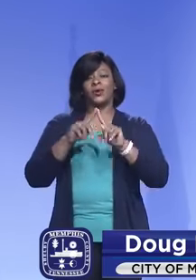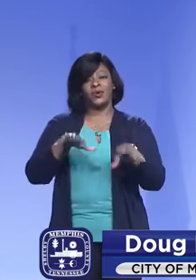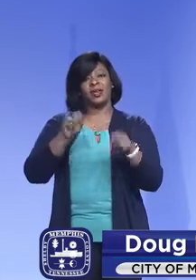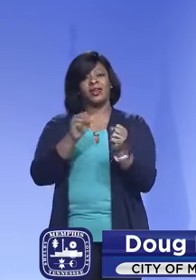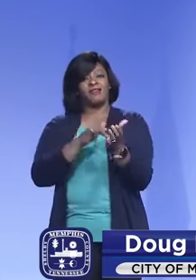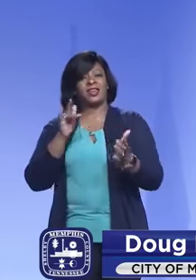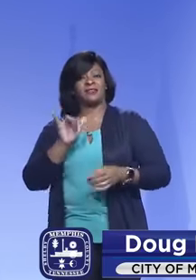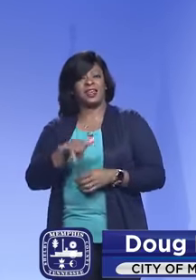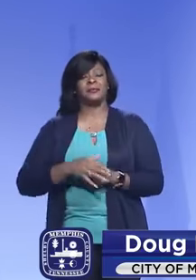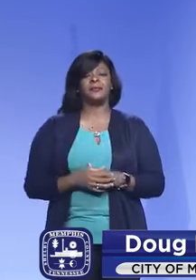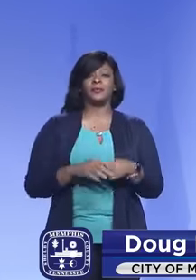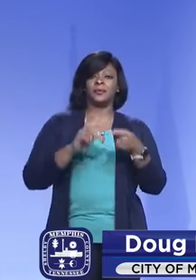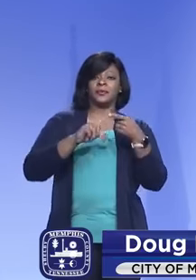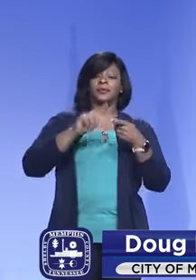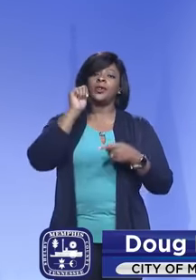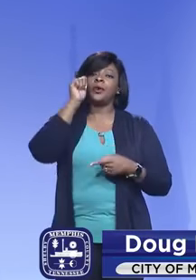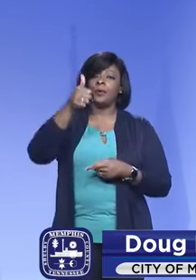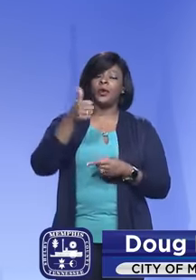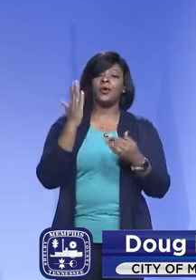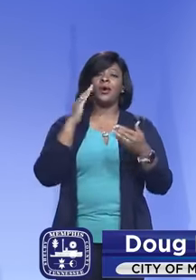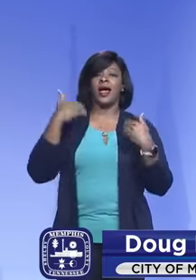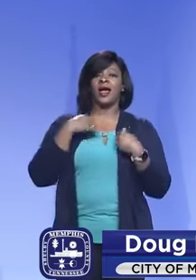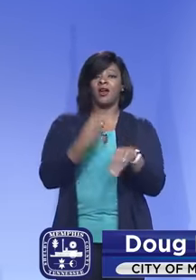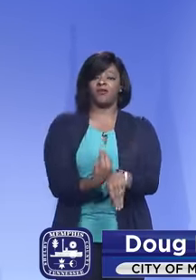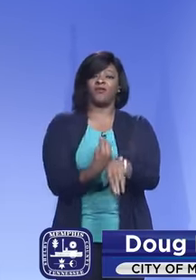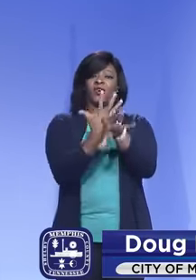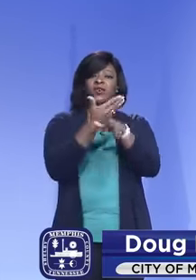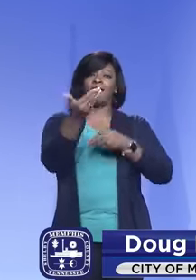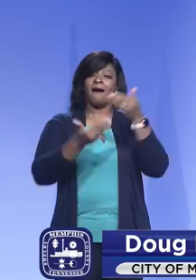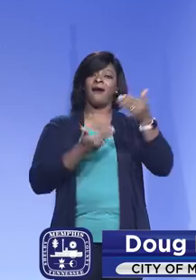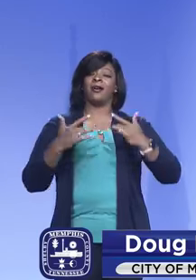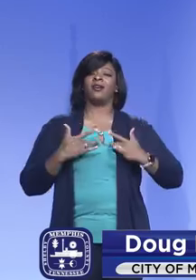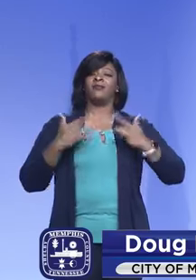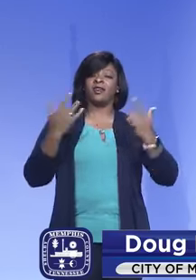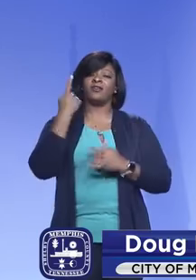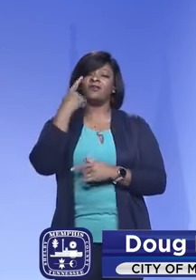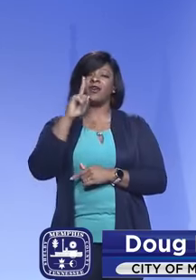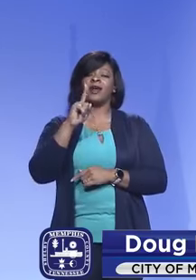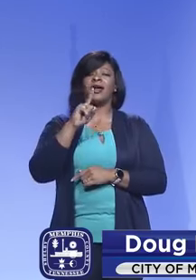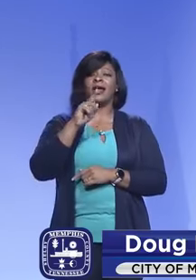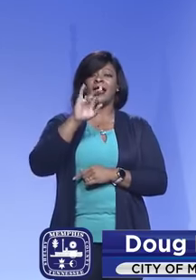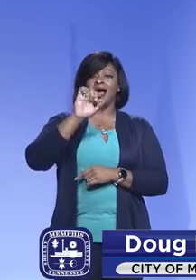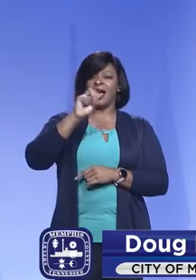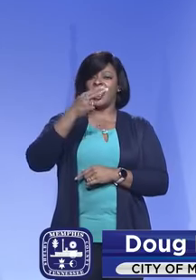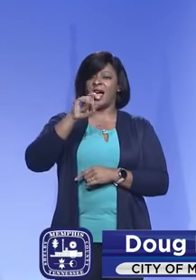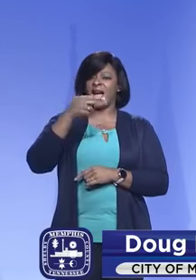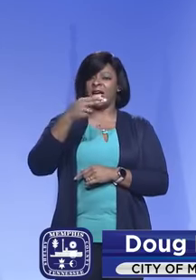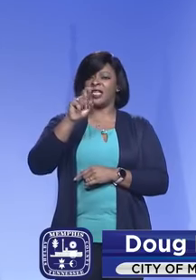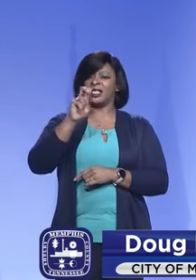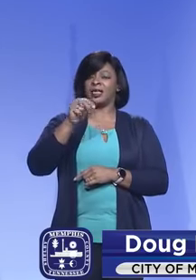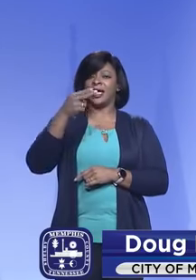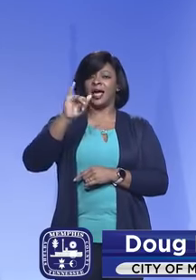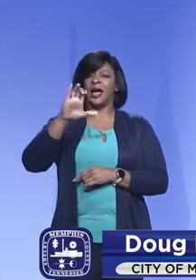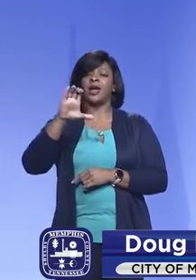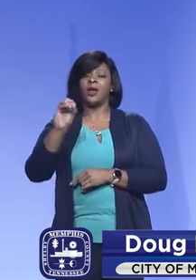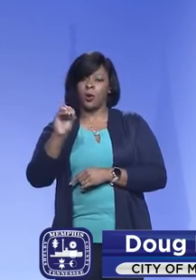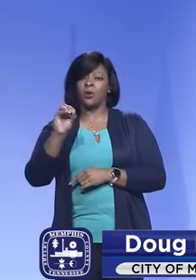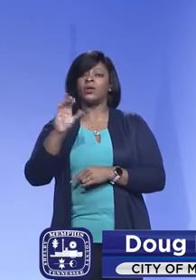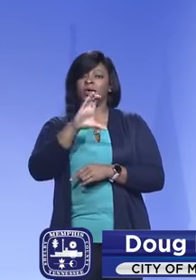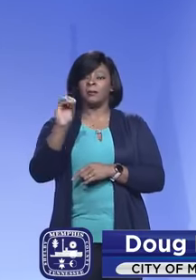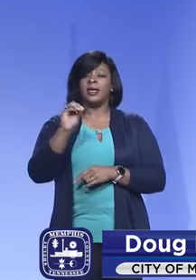advantage of. The first is tomorrow. There will be a virtual hiring event for the Haisong Heiko company that's being put on by the City